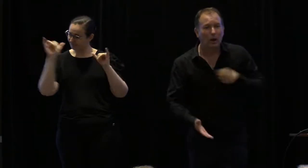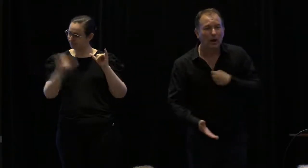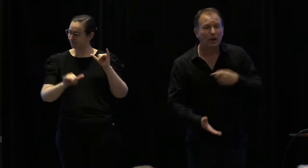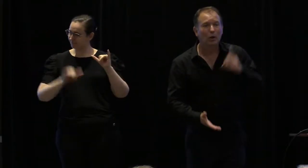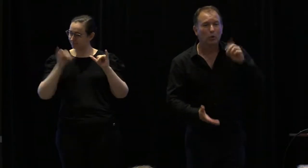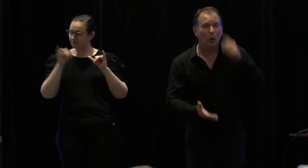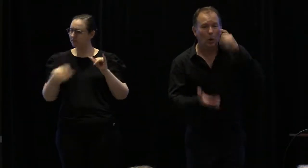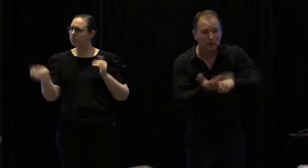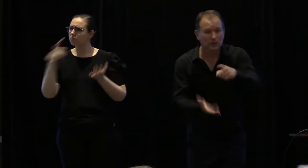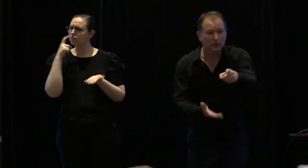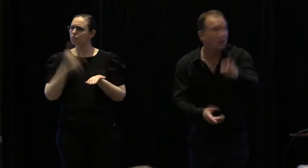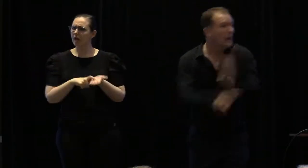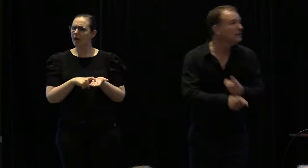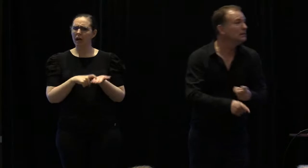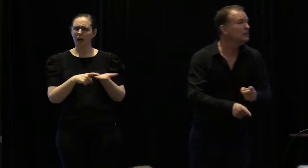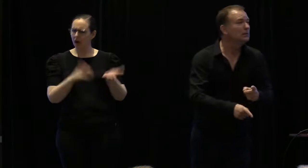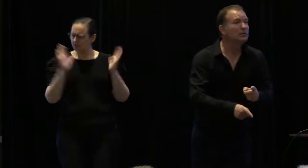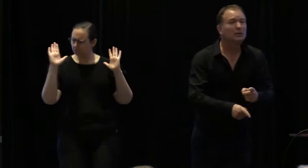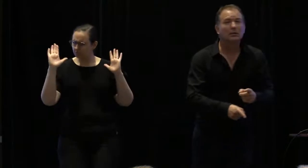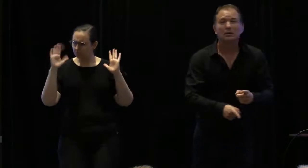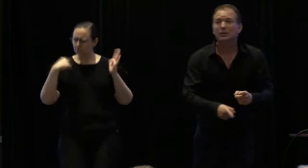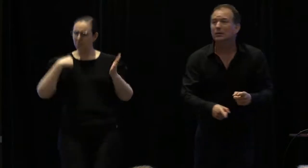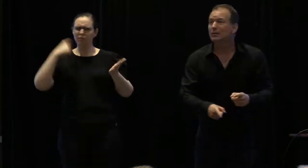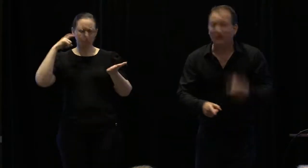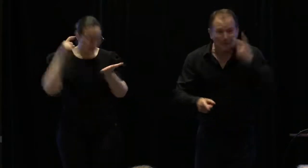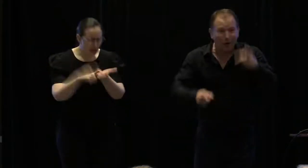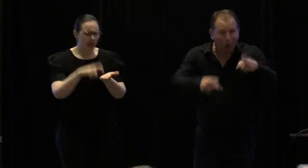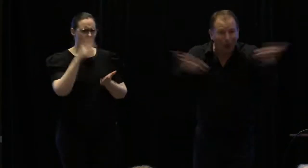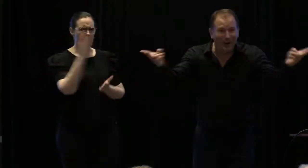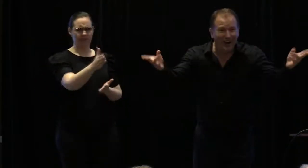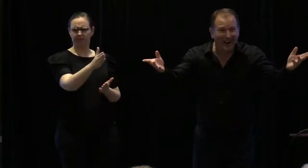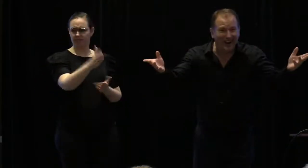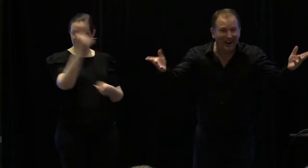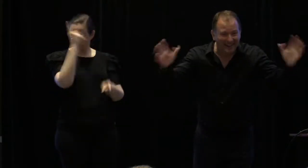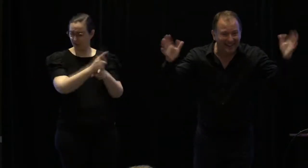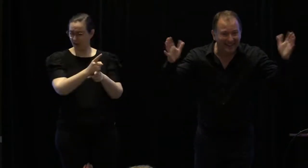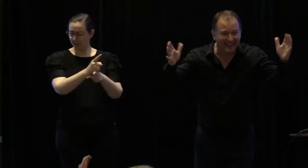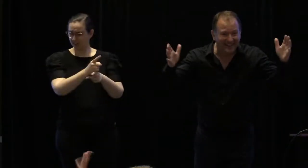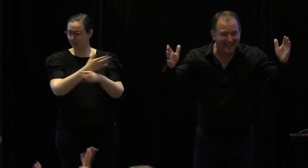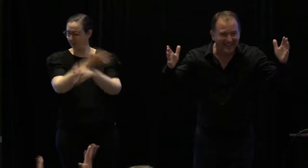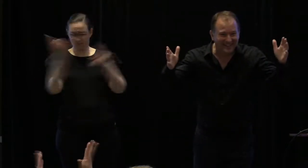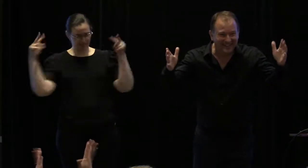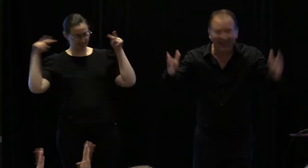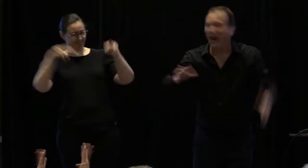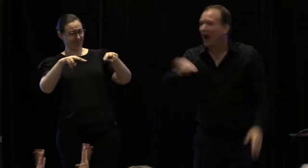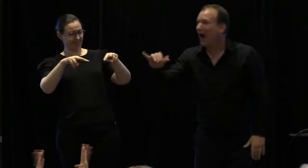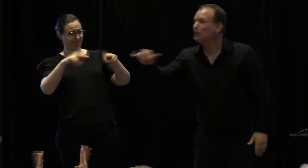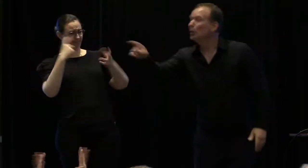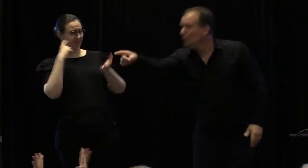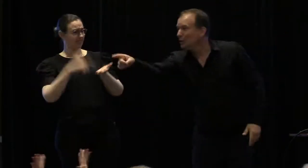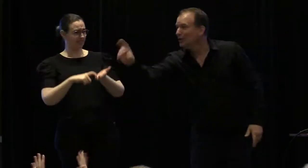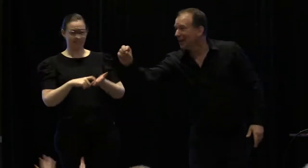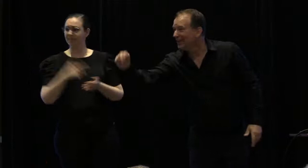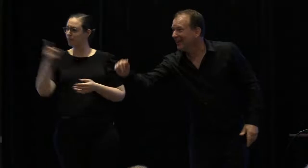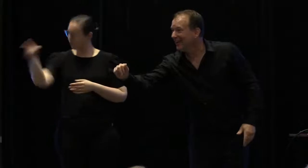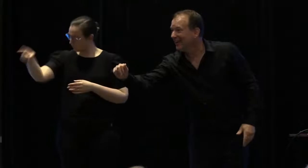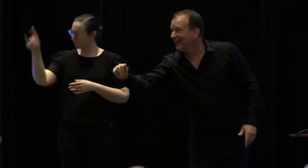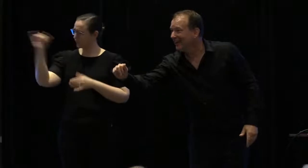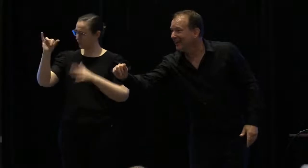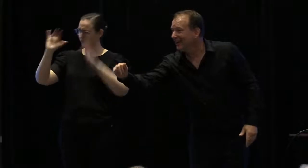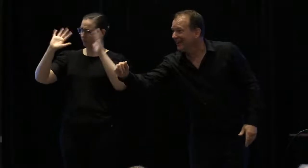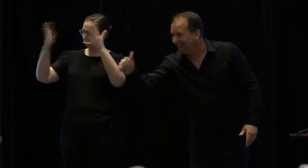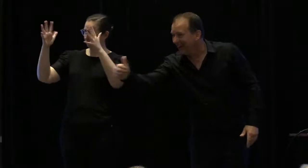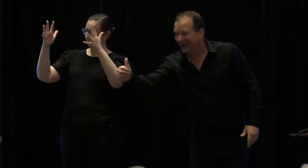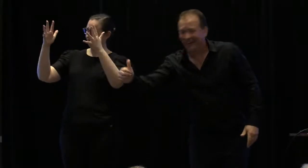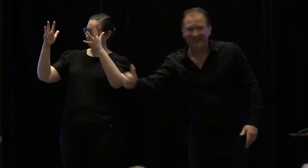1955 to 2018. And there has just been public recognition. And so here's our opportunity to acknowledge you, Peggy, public, for the work that you've done.